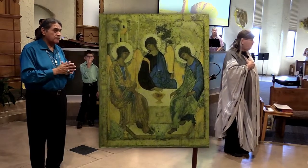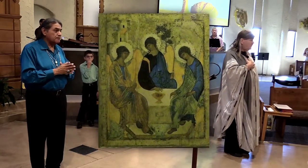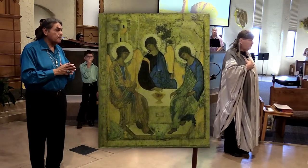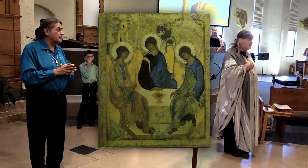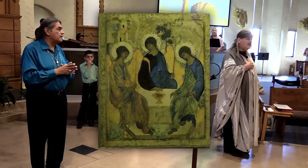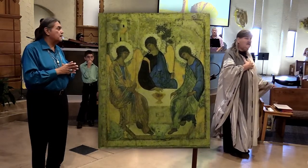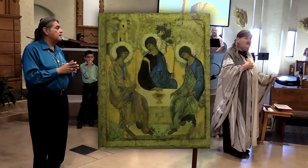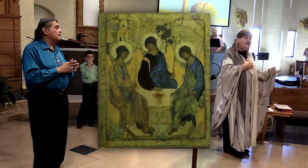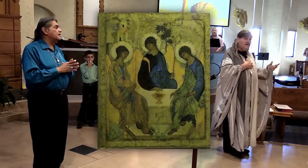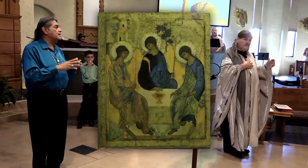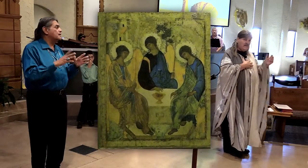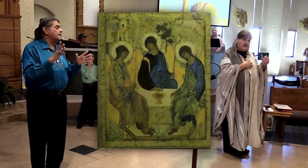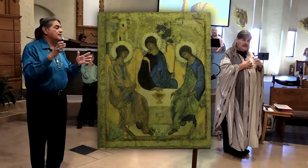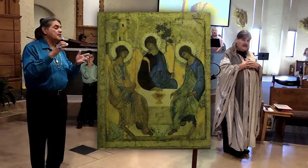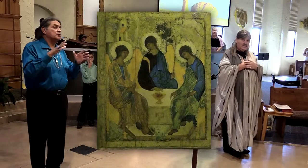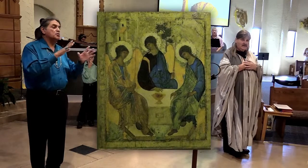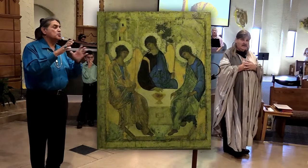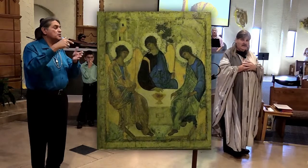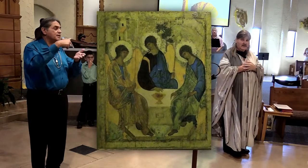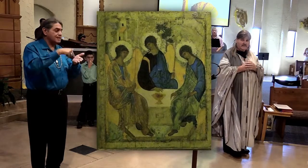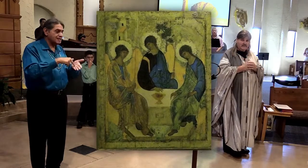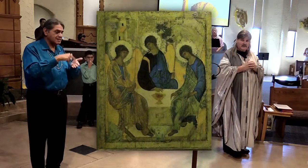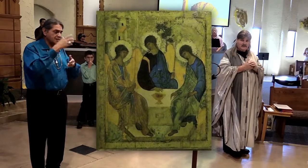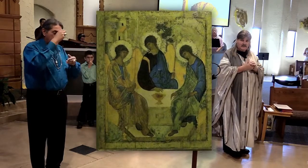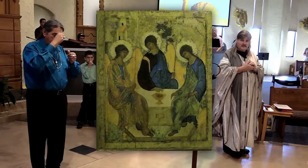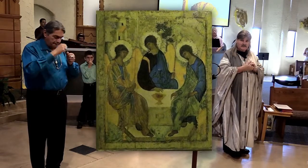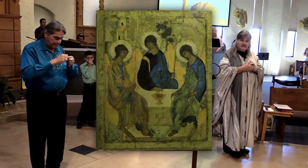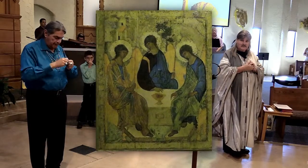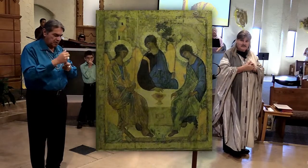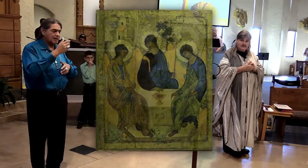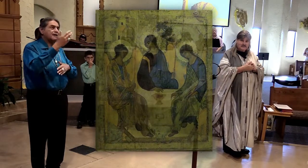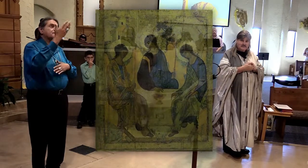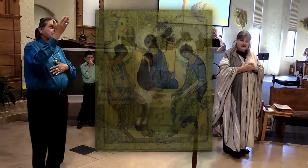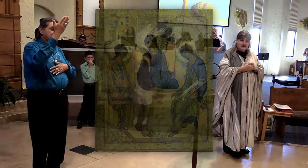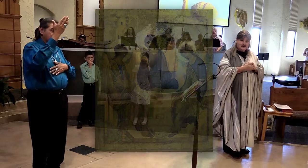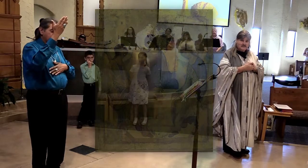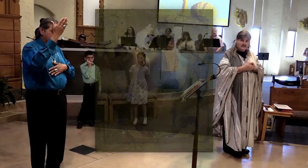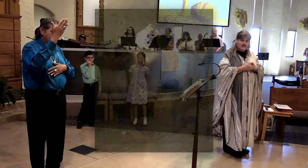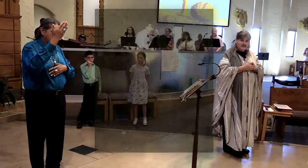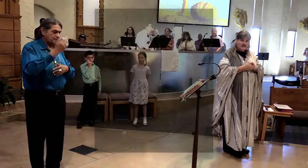Do this in memory of me.